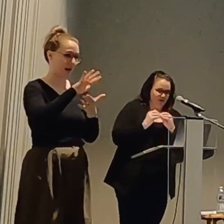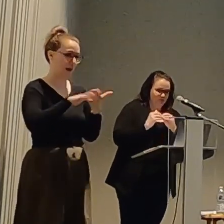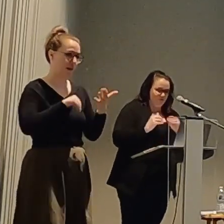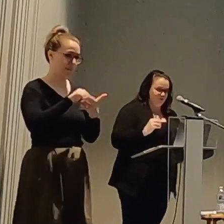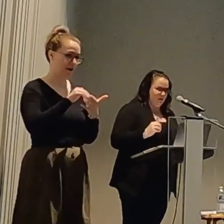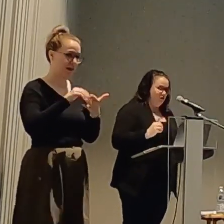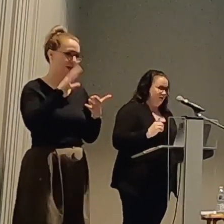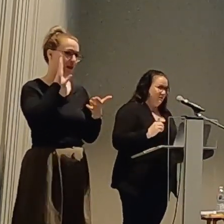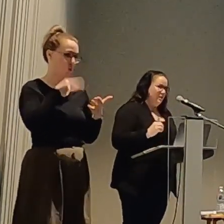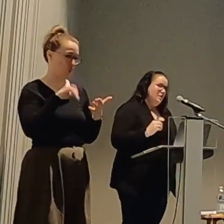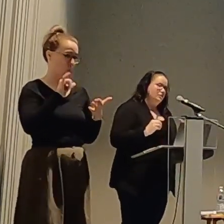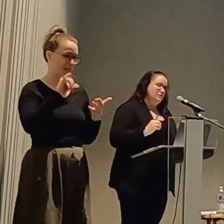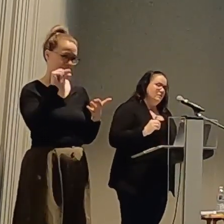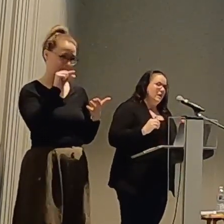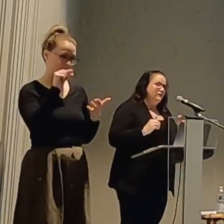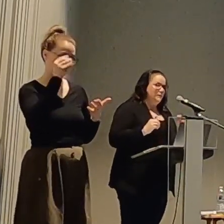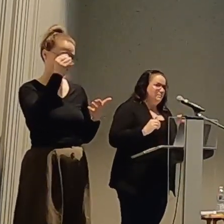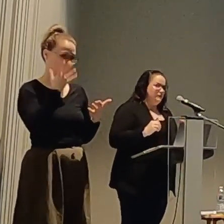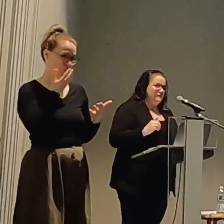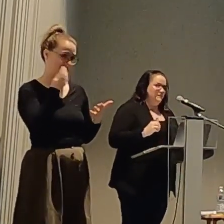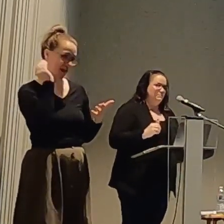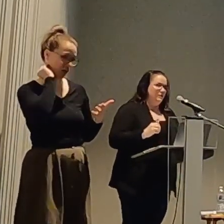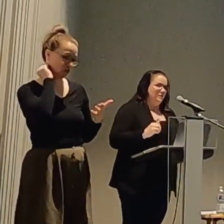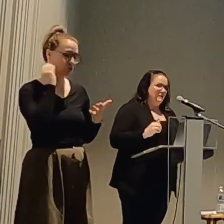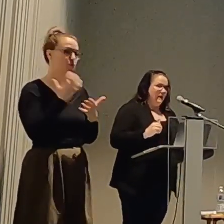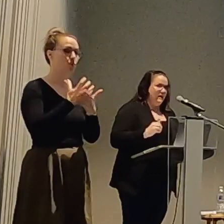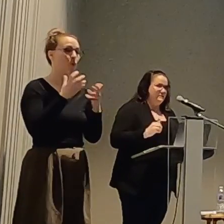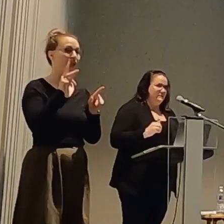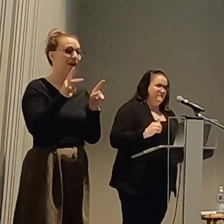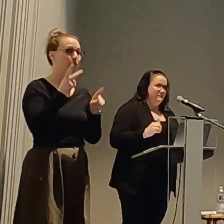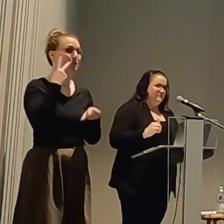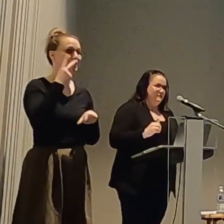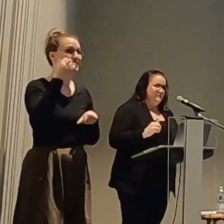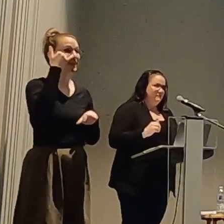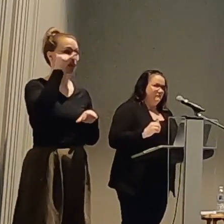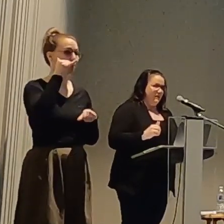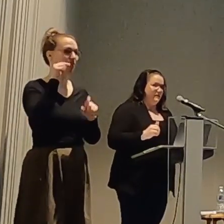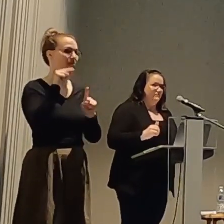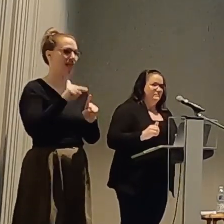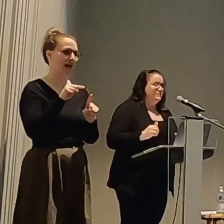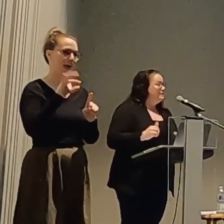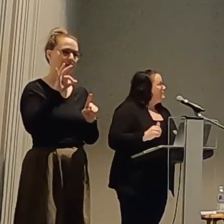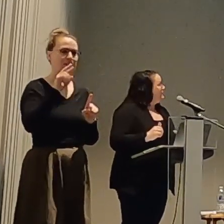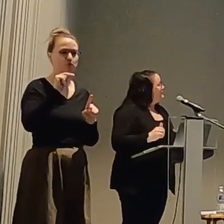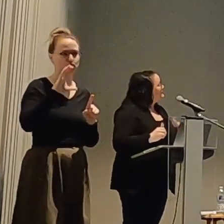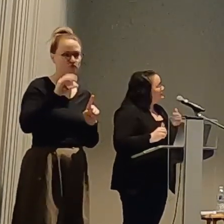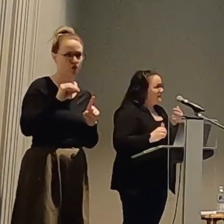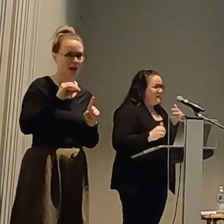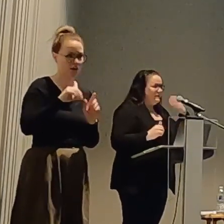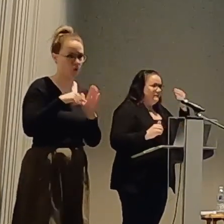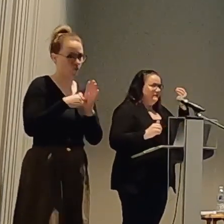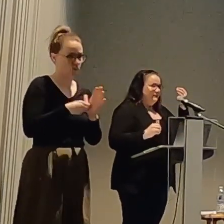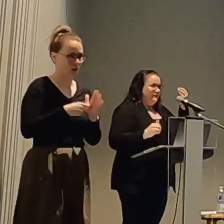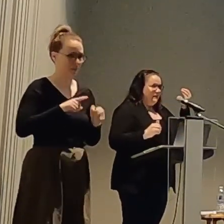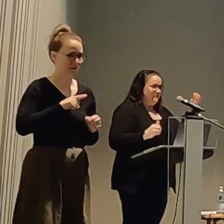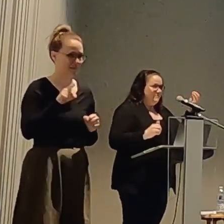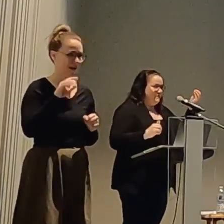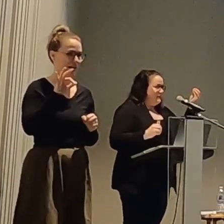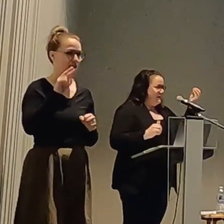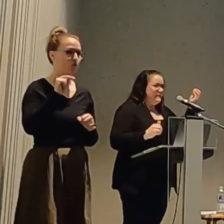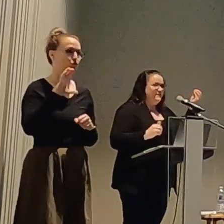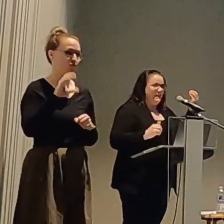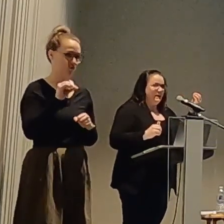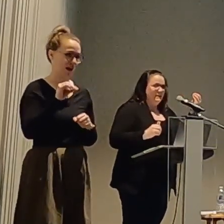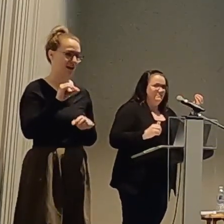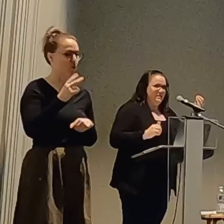tiny tidbit of information. So a lot of people see the bull as Franco. They see